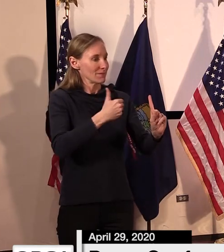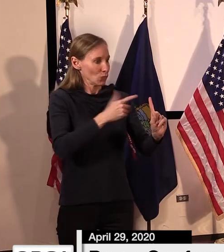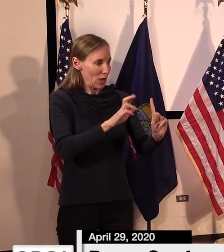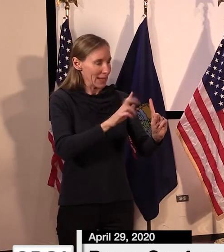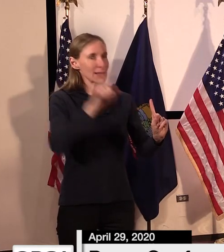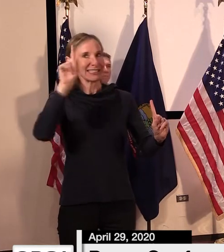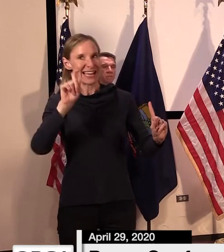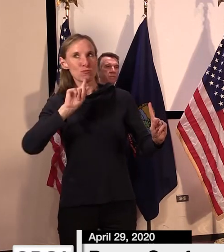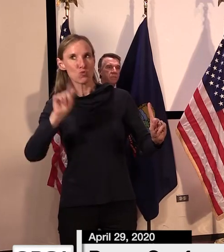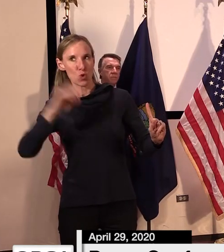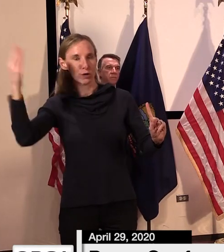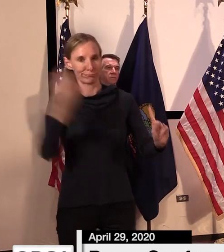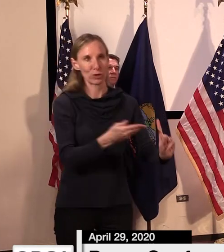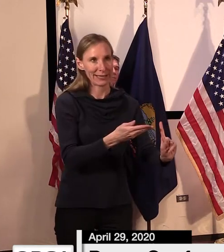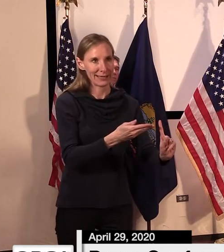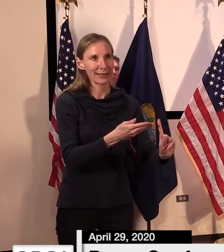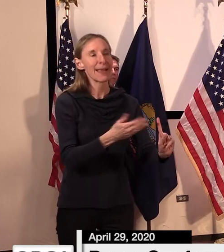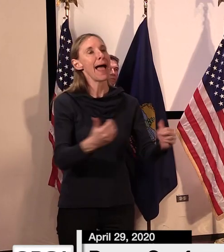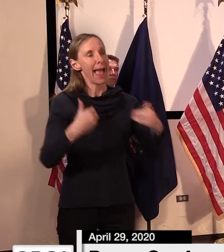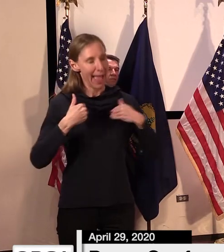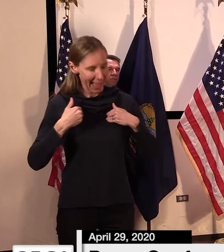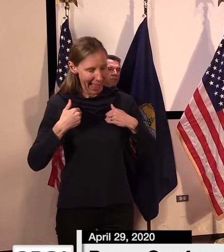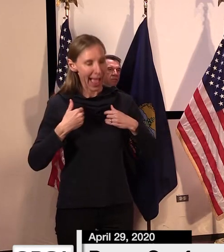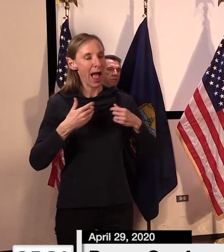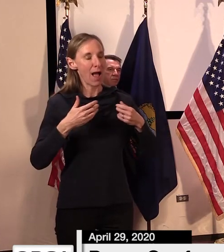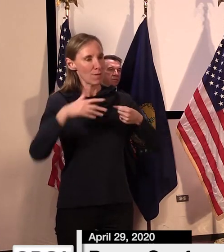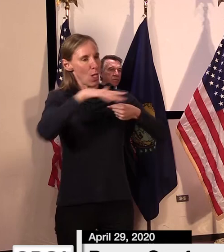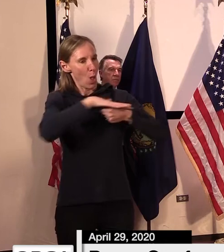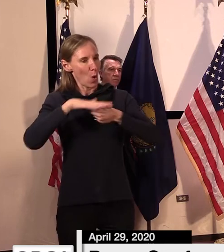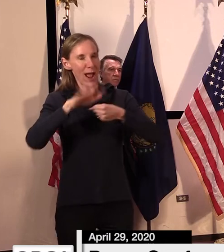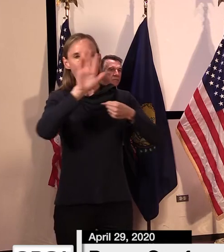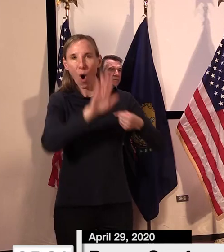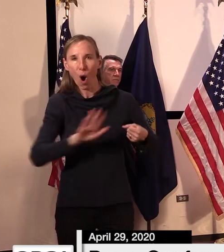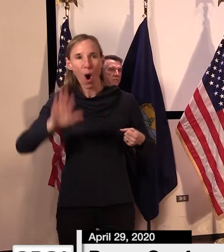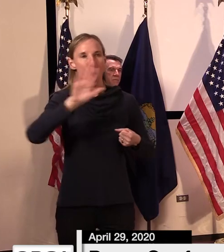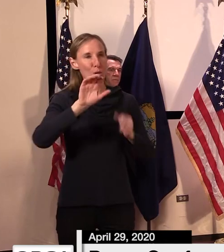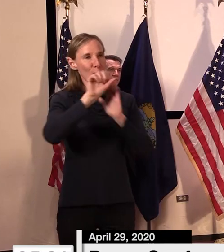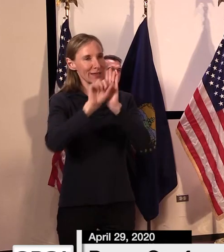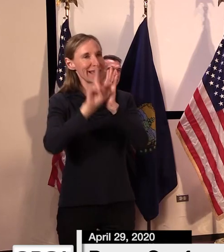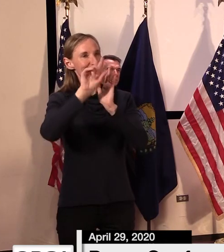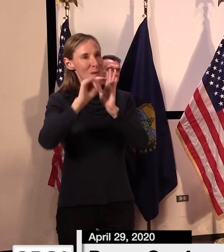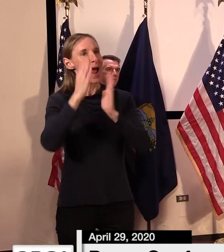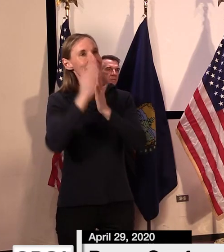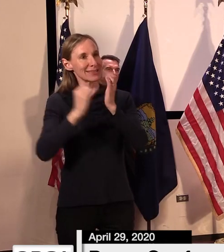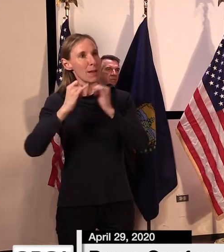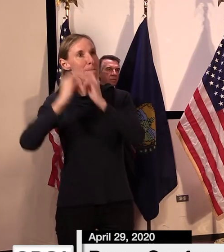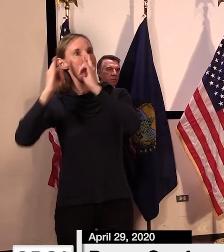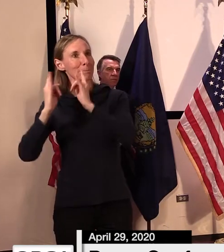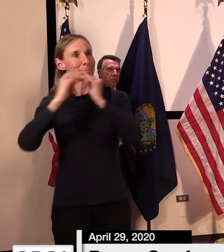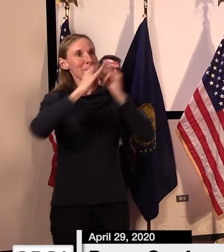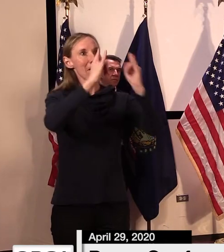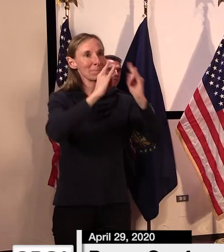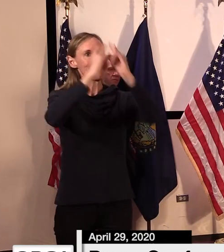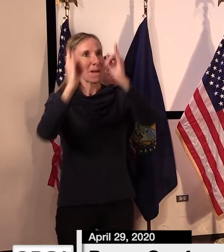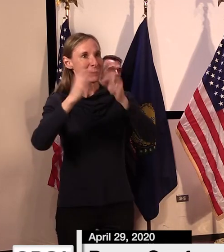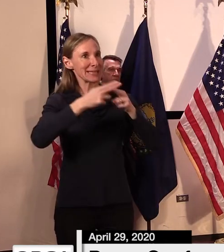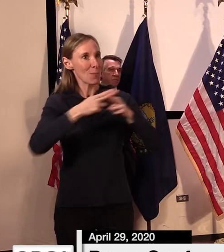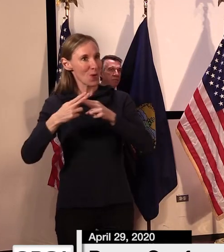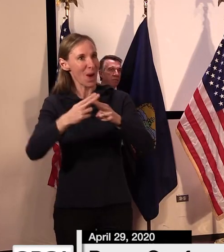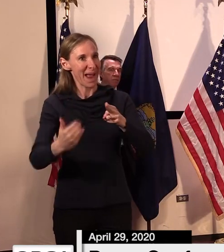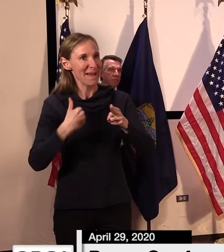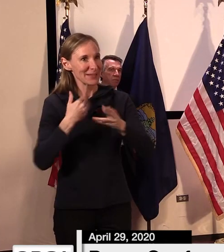state, and we've shown our capability to pop up locations when needed in times of need. At